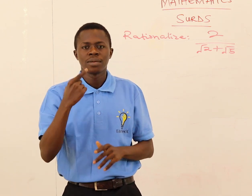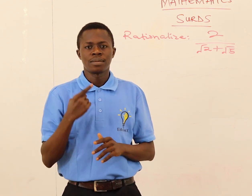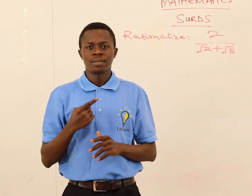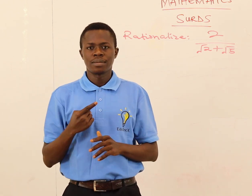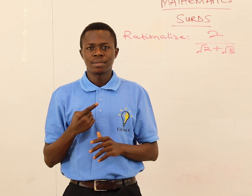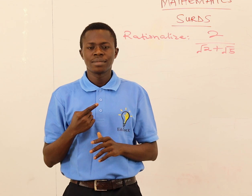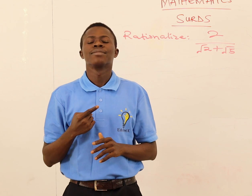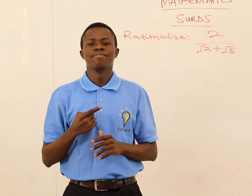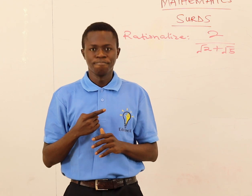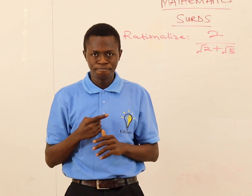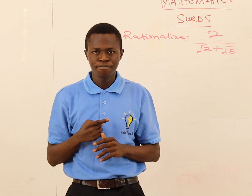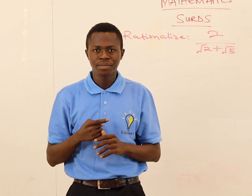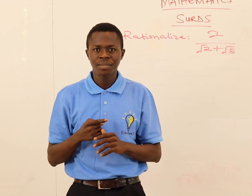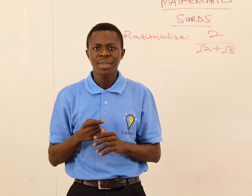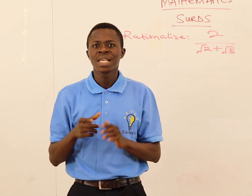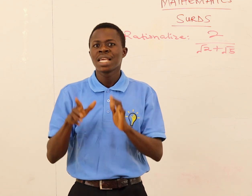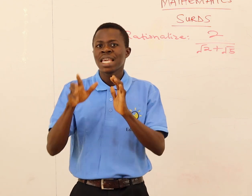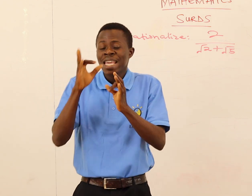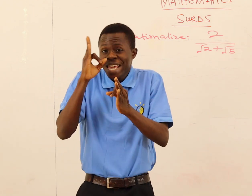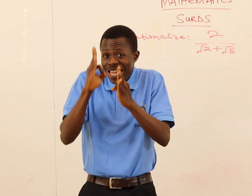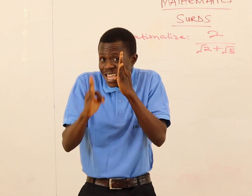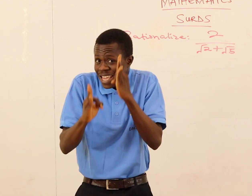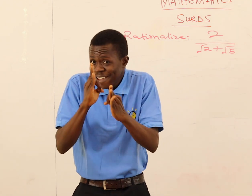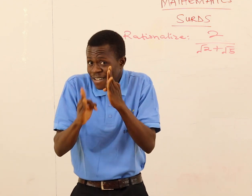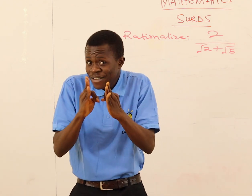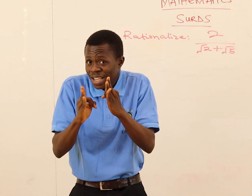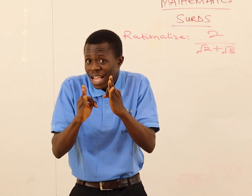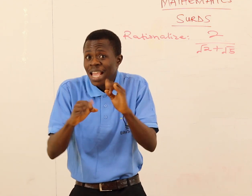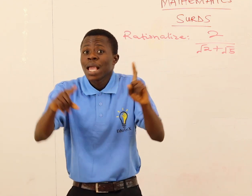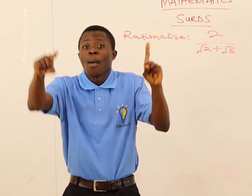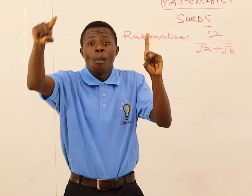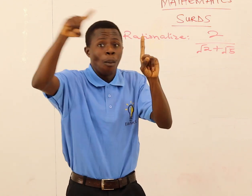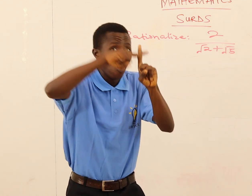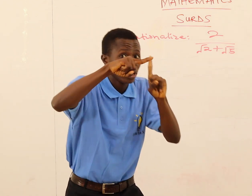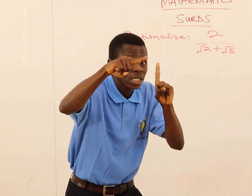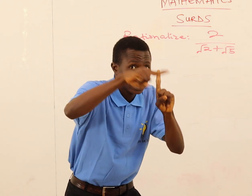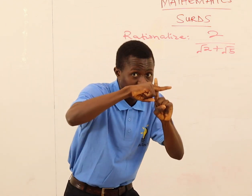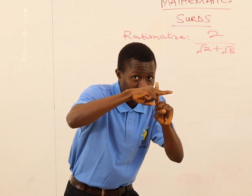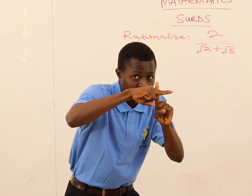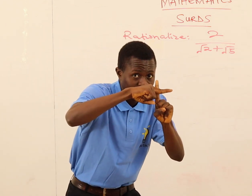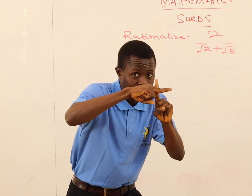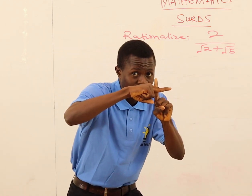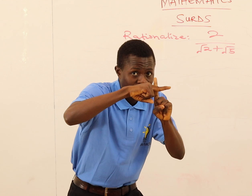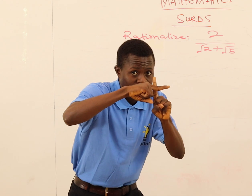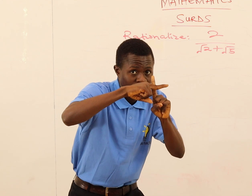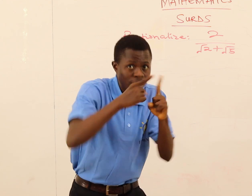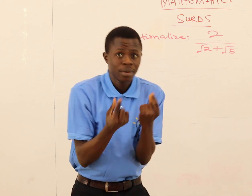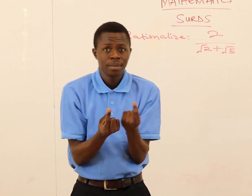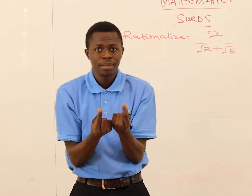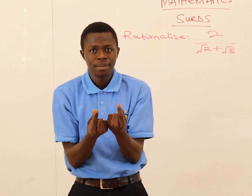And again, the other thing to do is to check for the signs, whether it's positive or negative. If the sign is